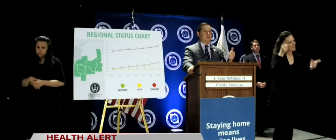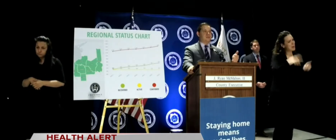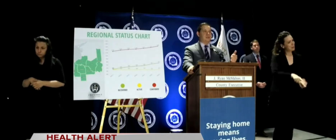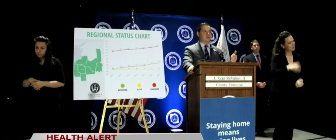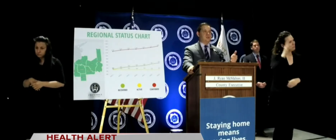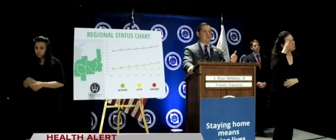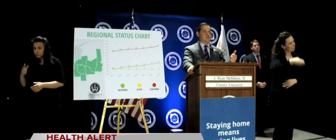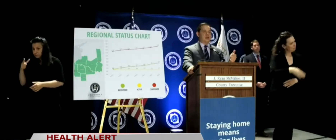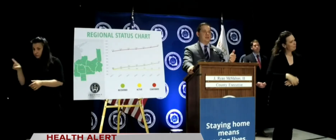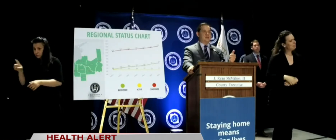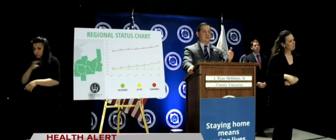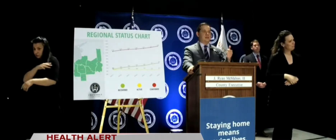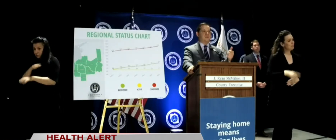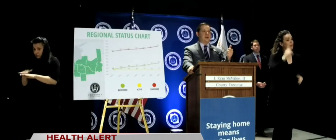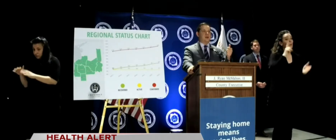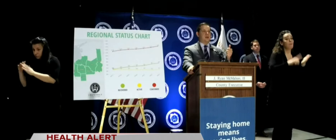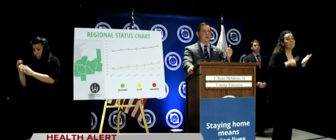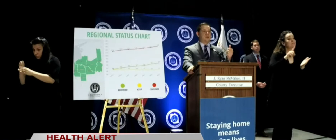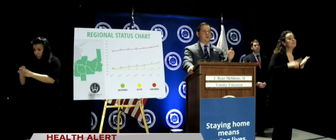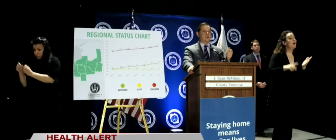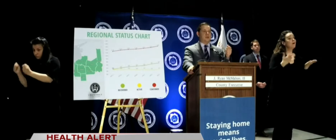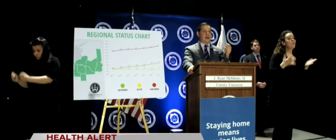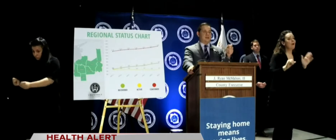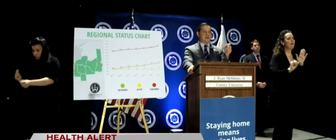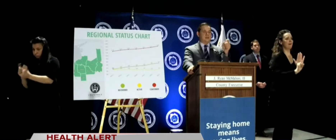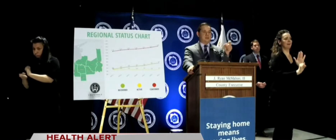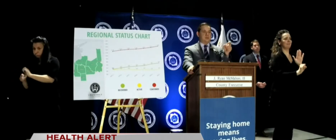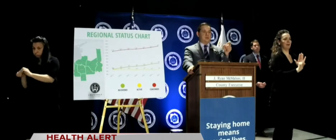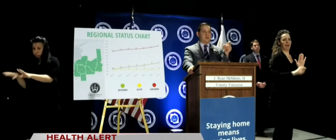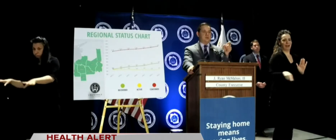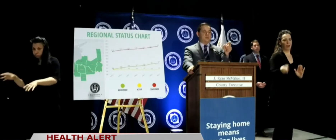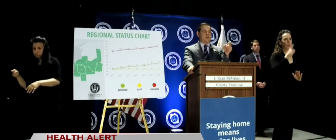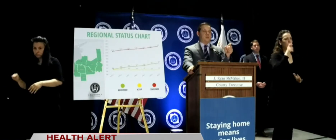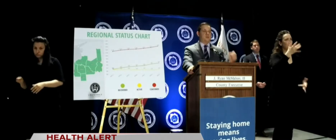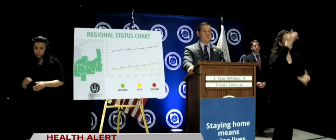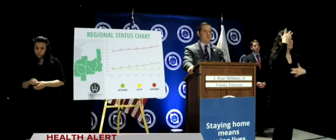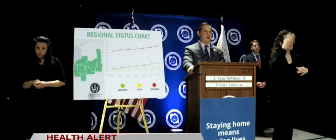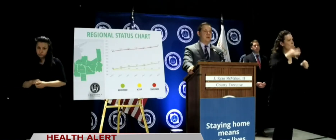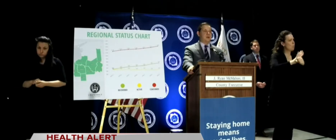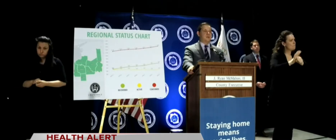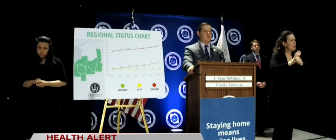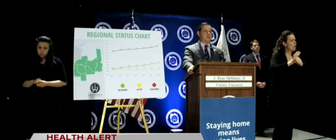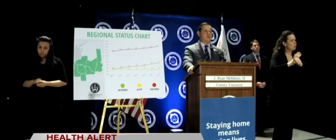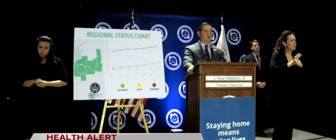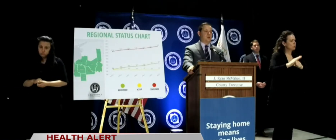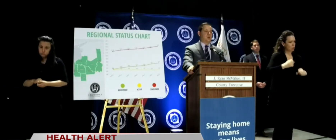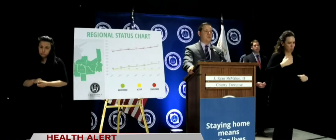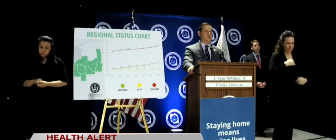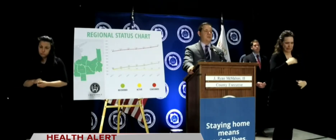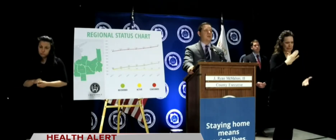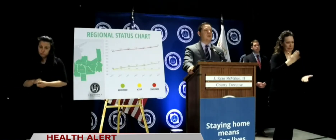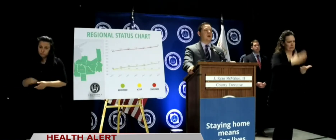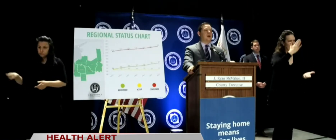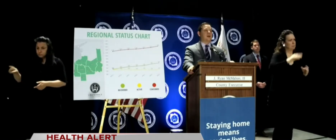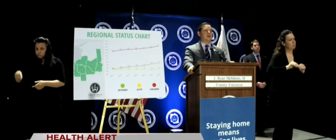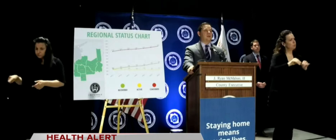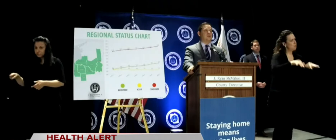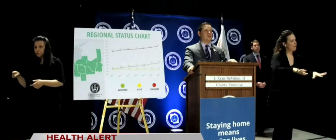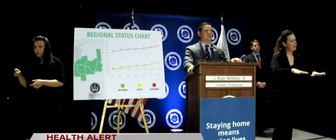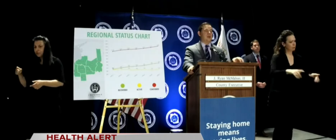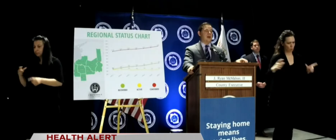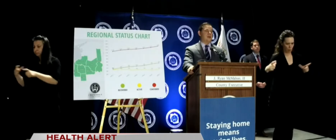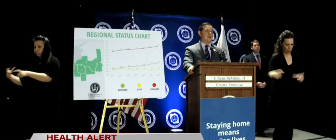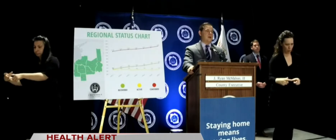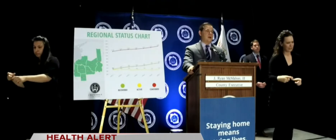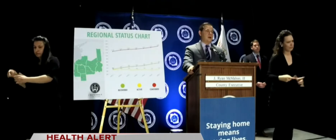of investigations and trying to identify new contacts in the community to prevent community spread, these folks are already quarantined. In addition